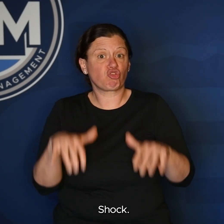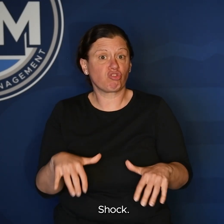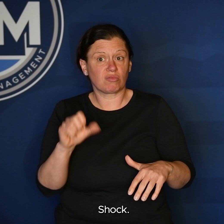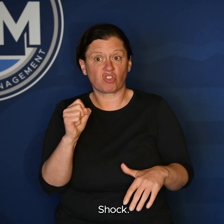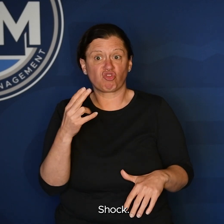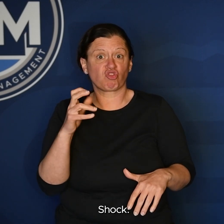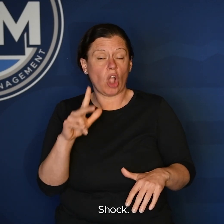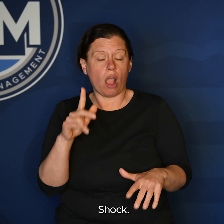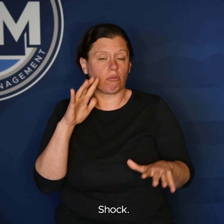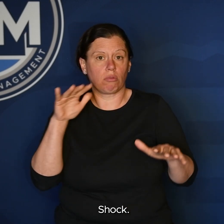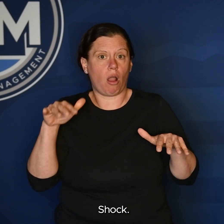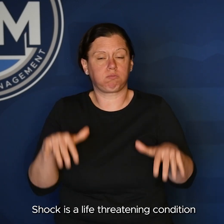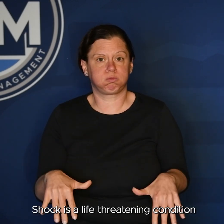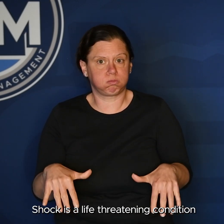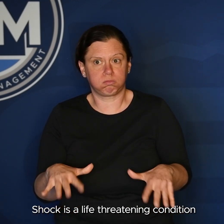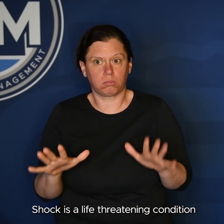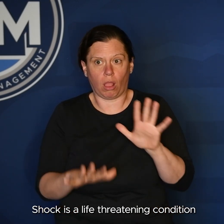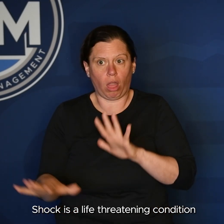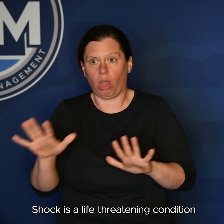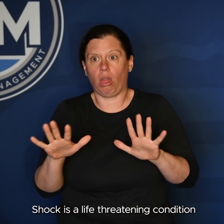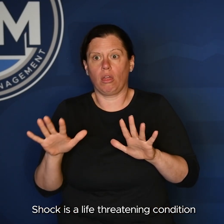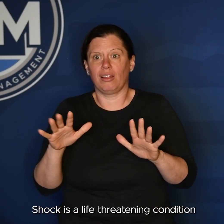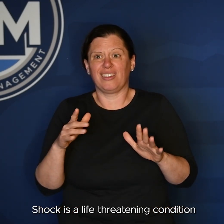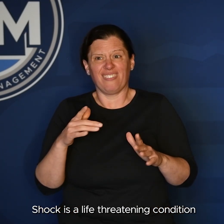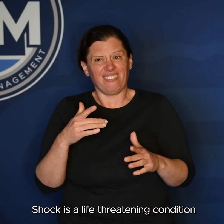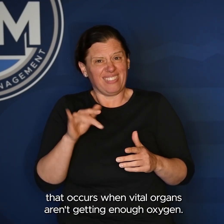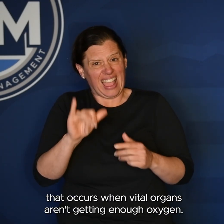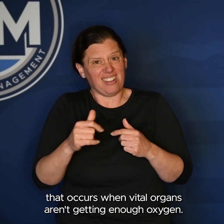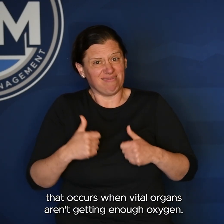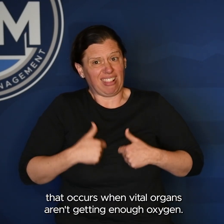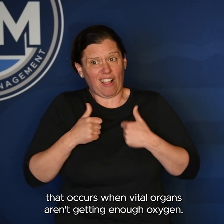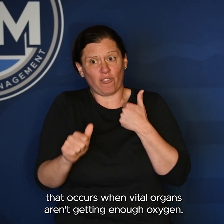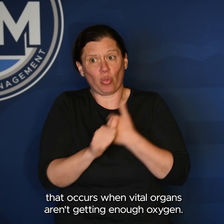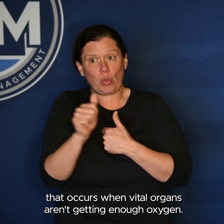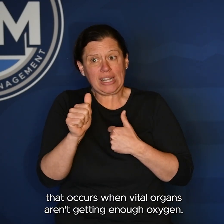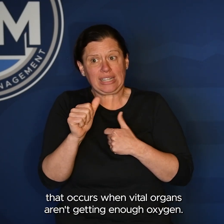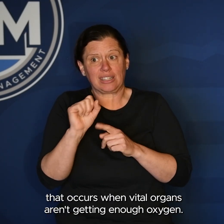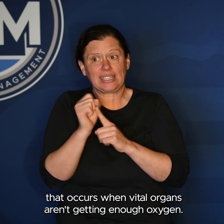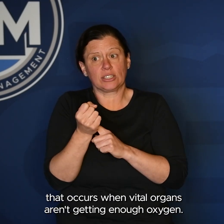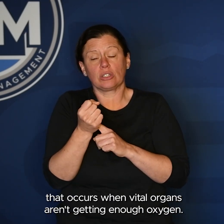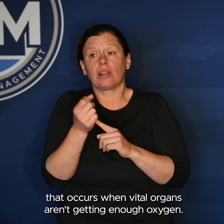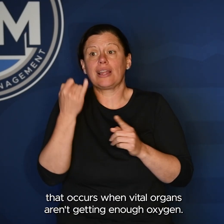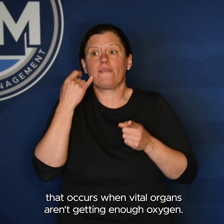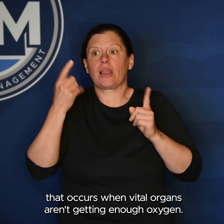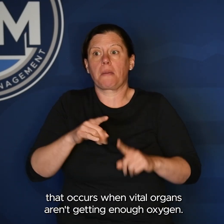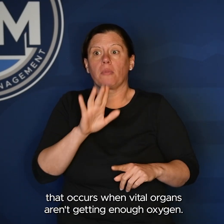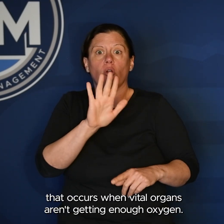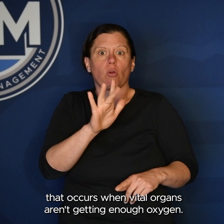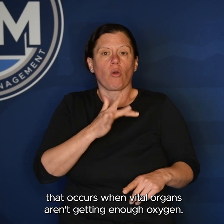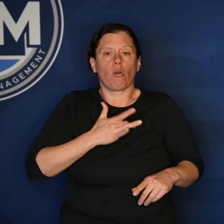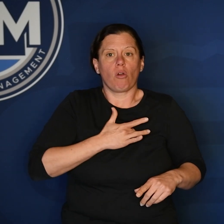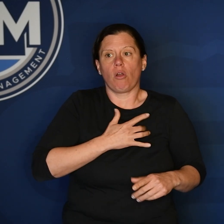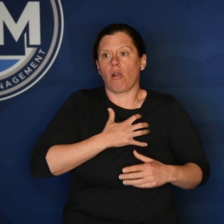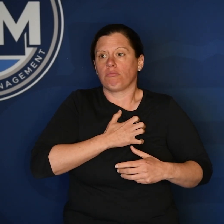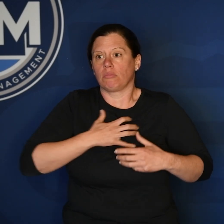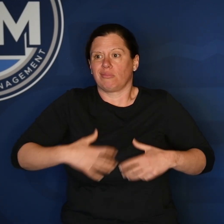Shock. Shock is a life-threatening condition that occurs when vital organs aren't getting enough oxygen.